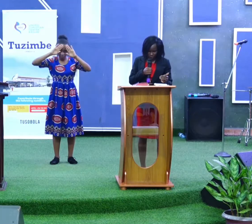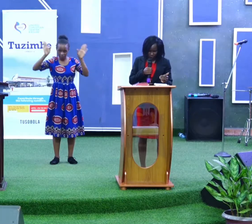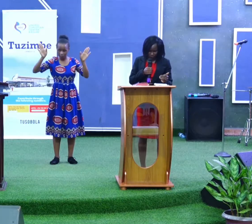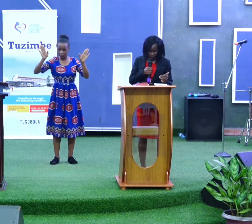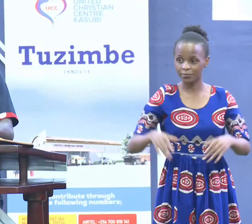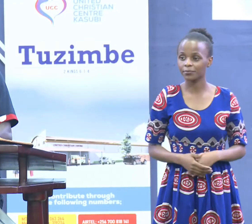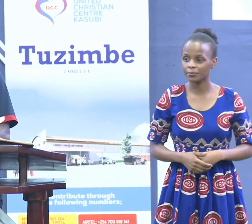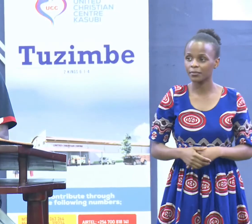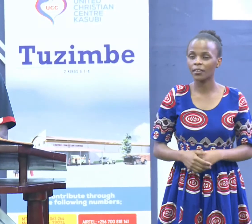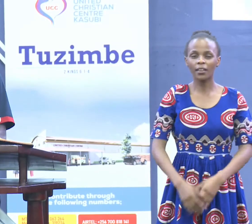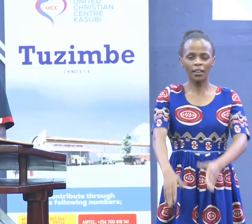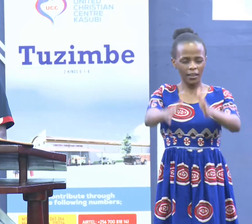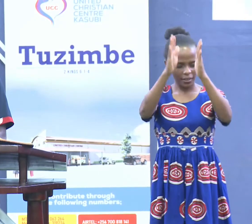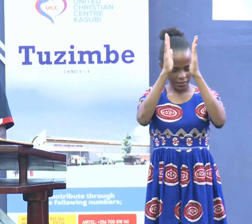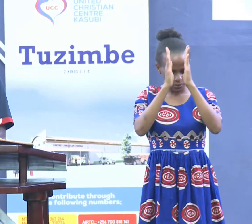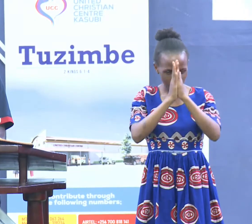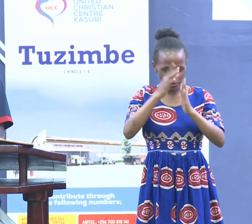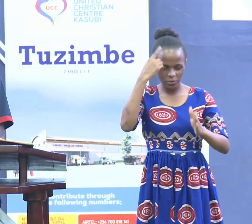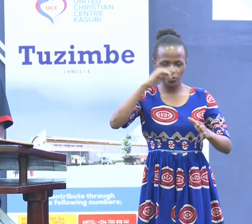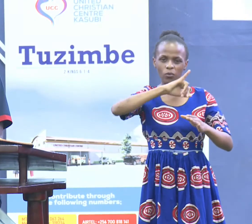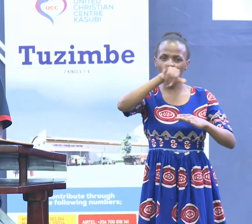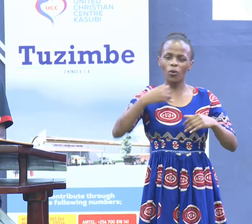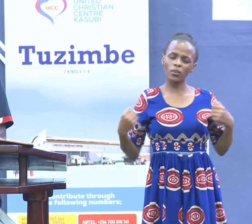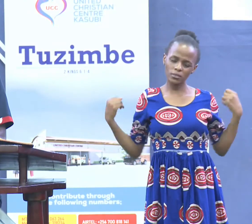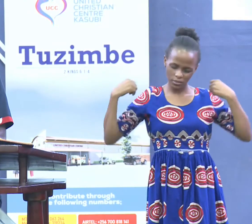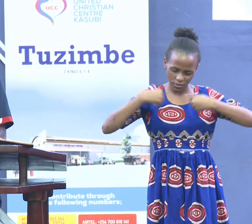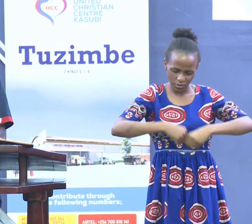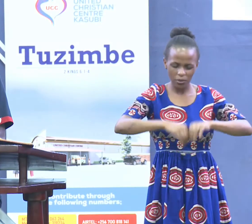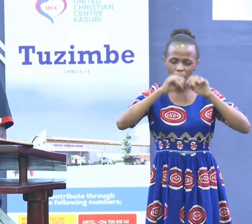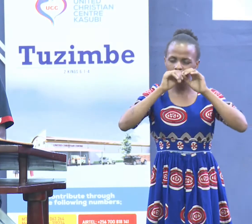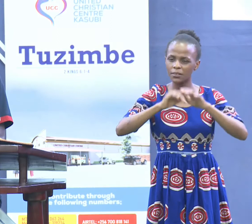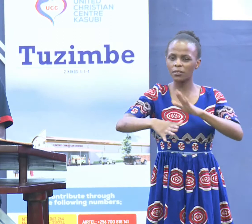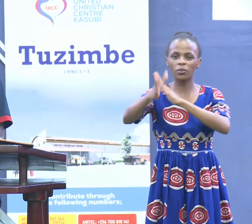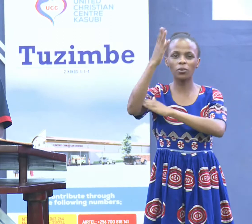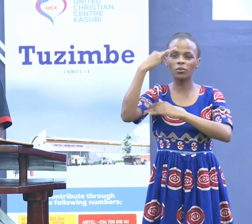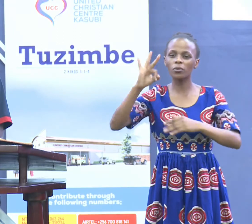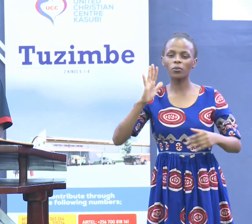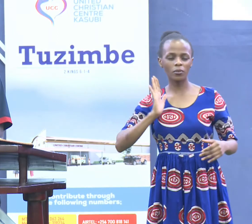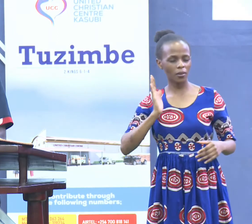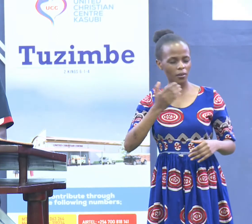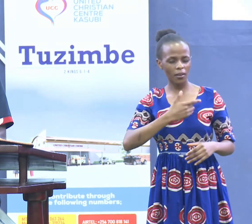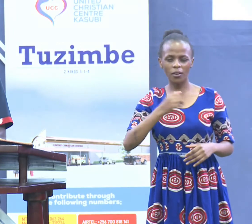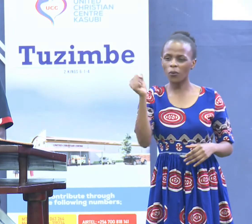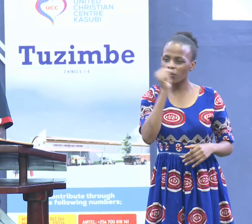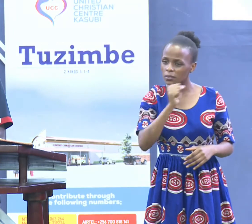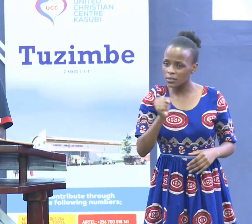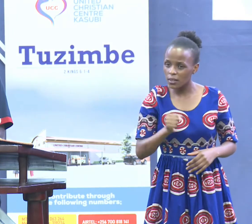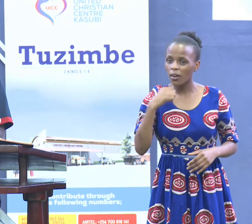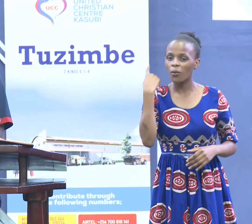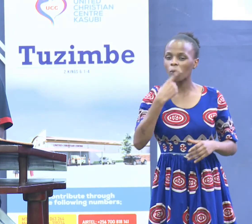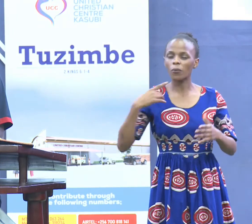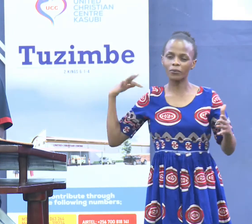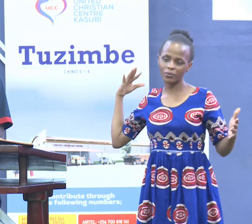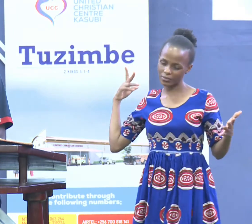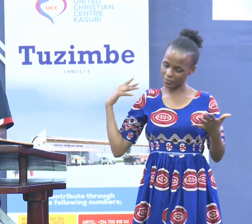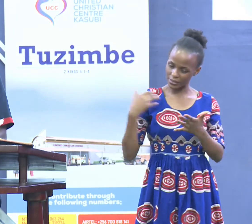firstborn. Nasabira Yusufu omukisa n'ayogera nti Katonda w'abajjajja bange Ibulayimu ne Isaaka gwe